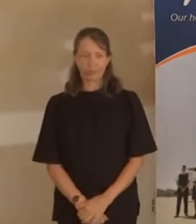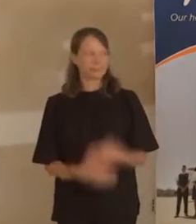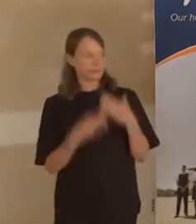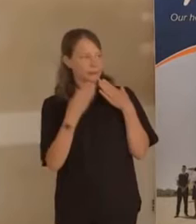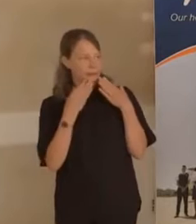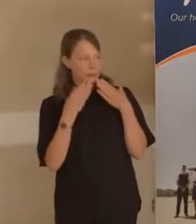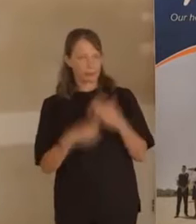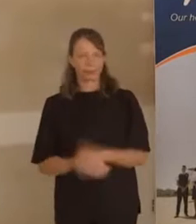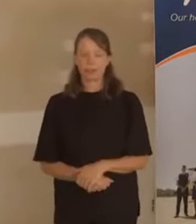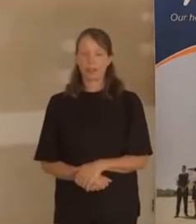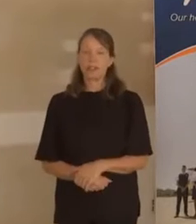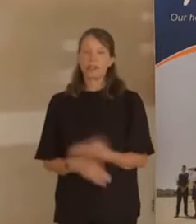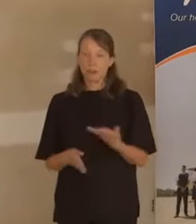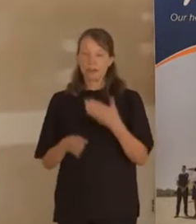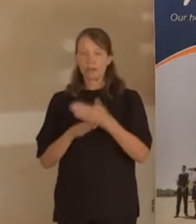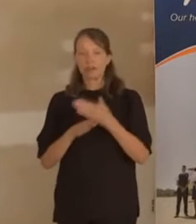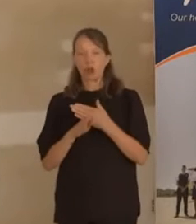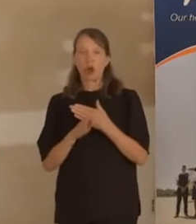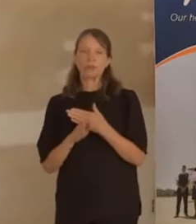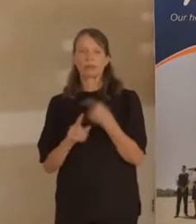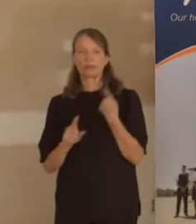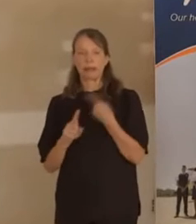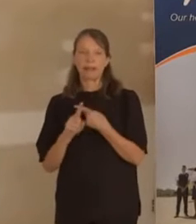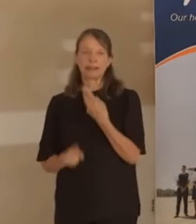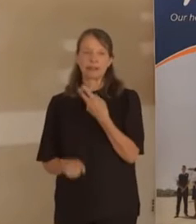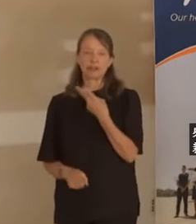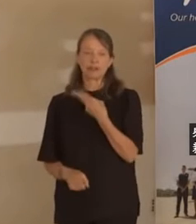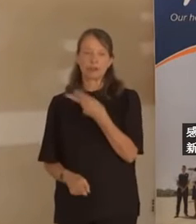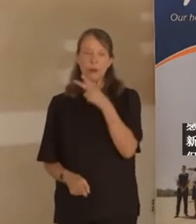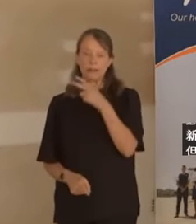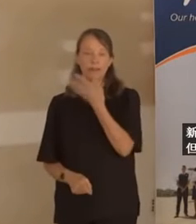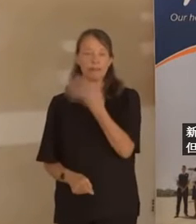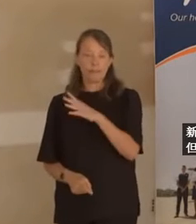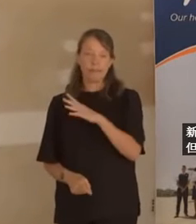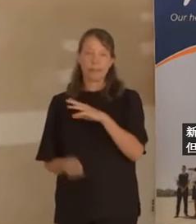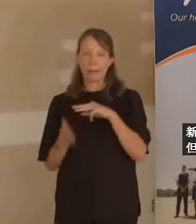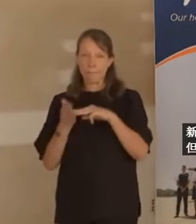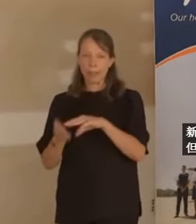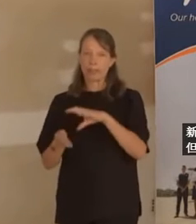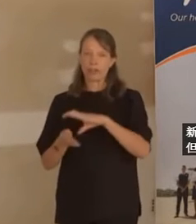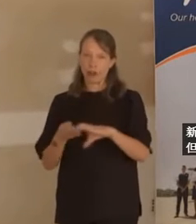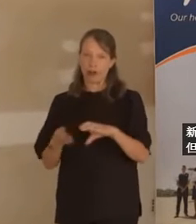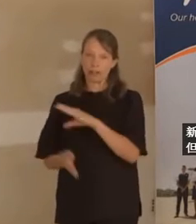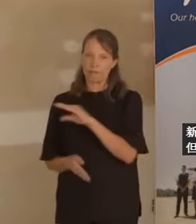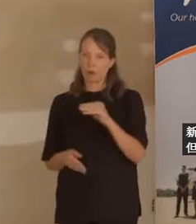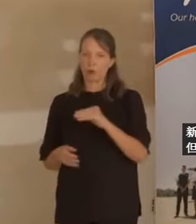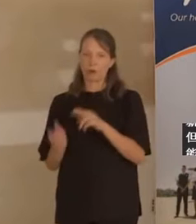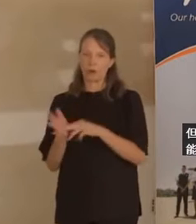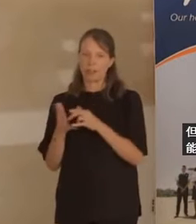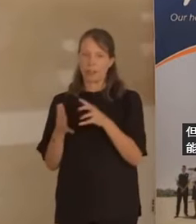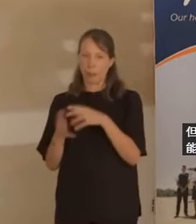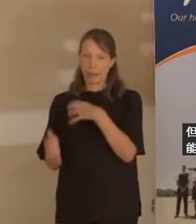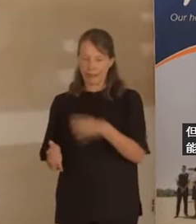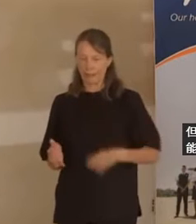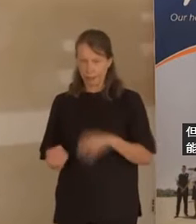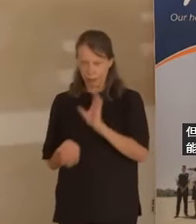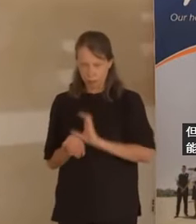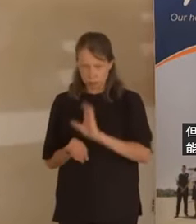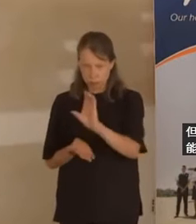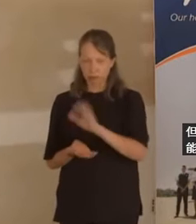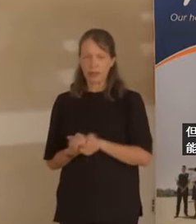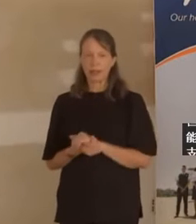Thanks, Premier. Jobs Plus is a $250 million allocation from the New South Wales government, but also has the ability for the